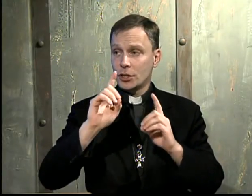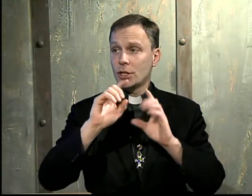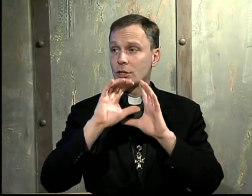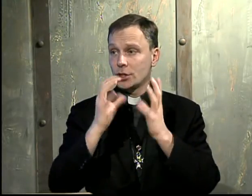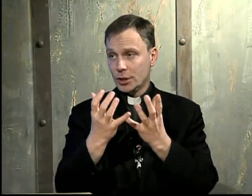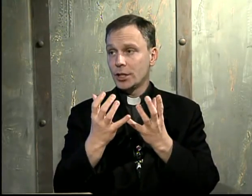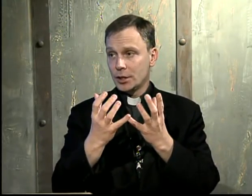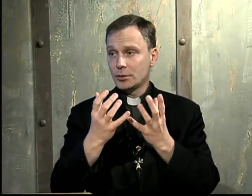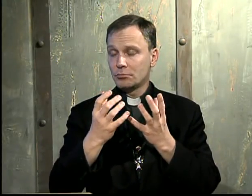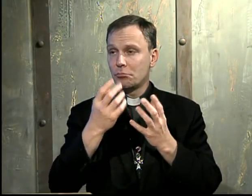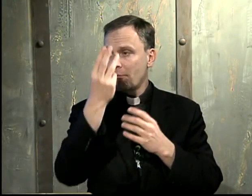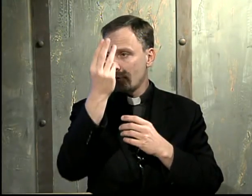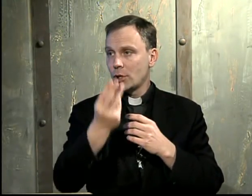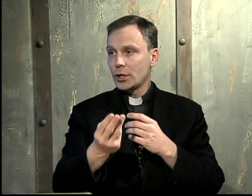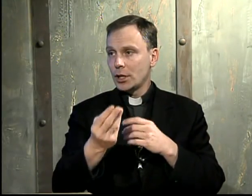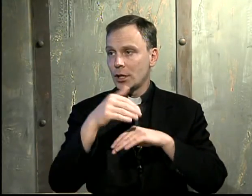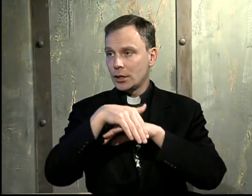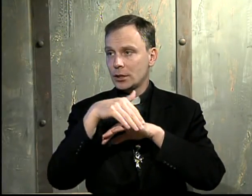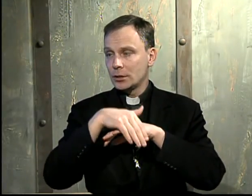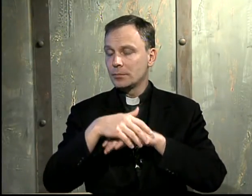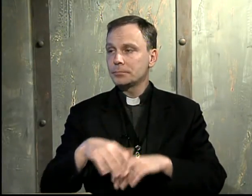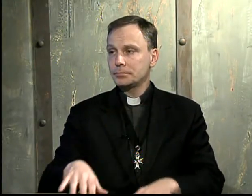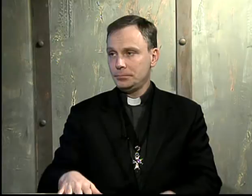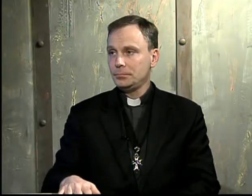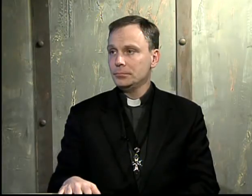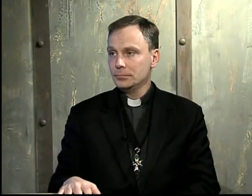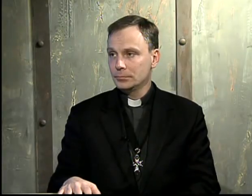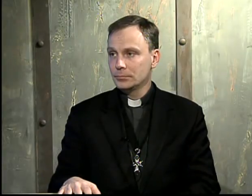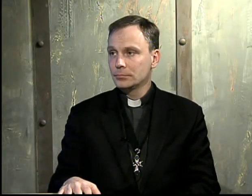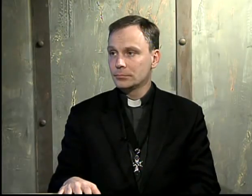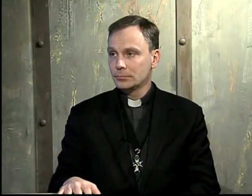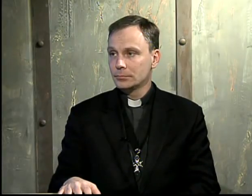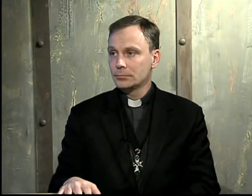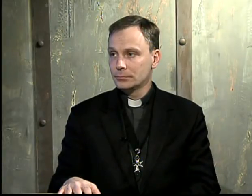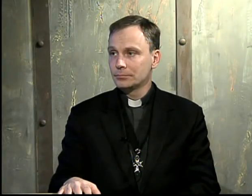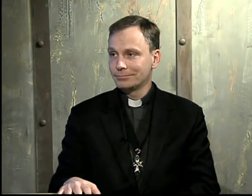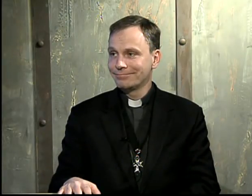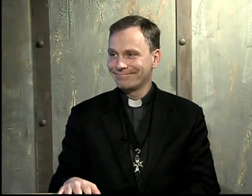We also have a deaf adult religious education program every Monday evening.